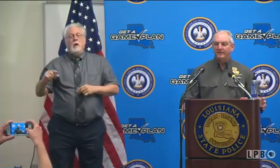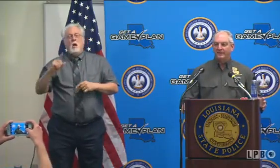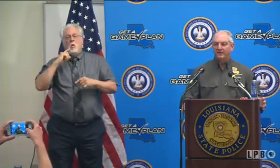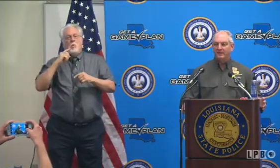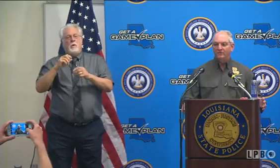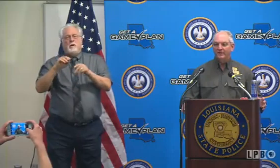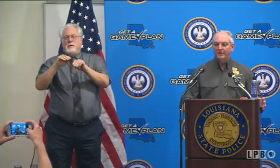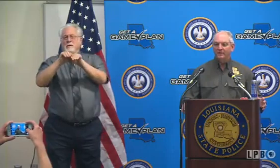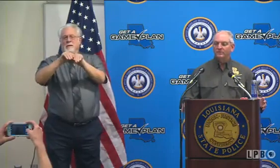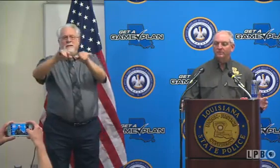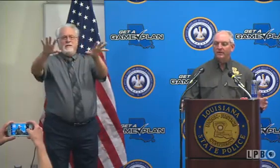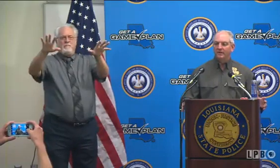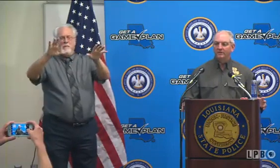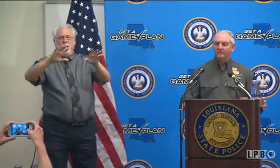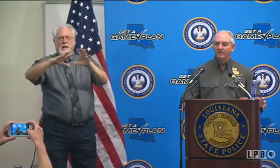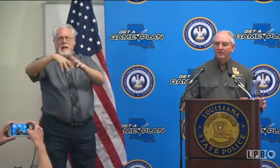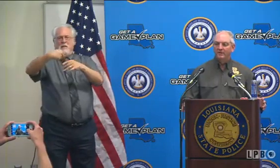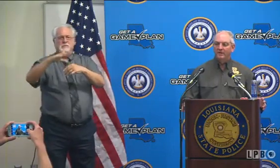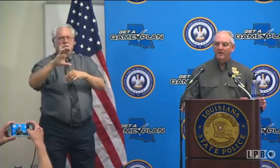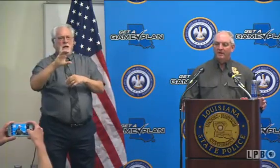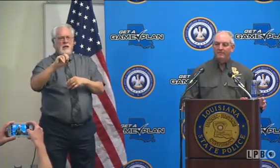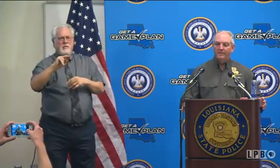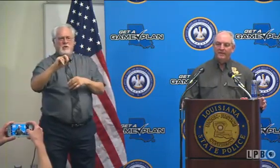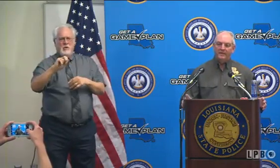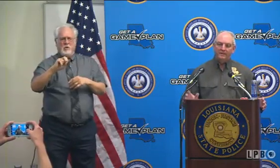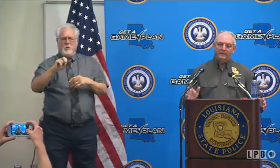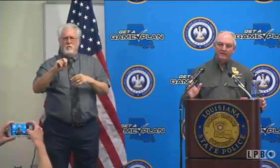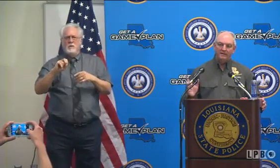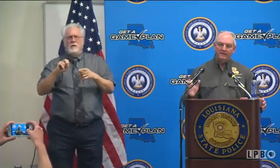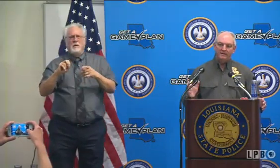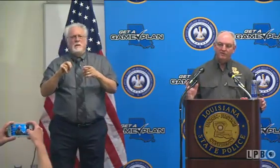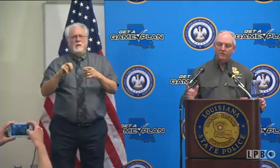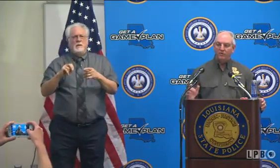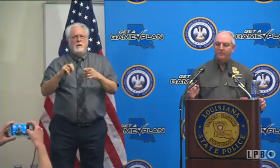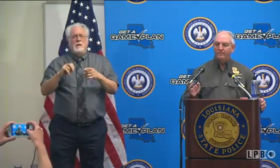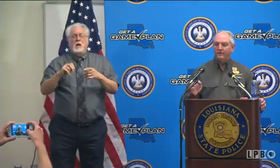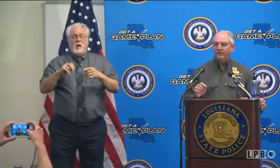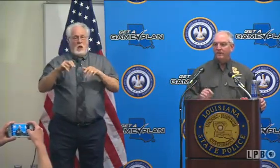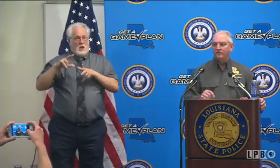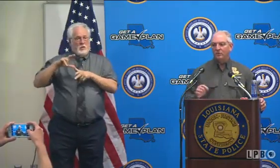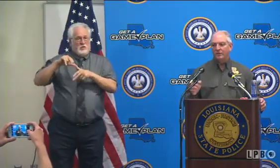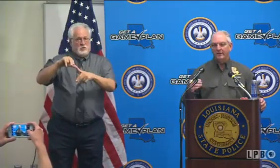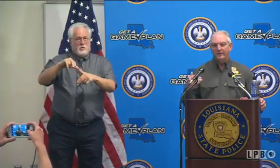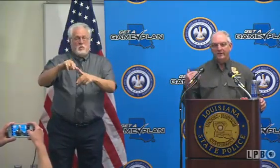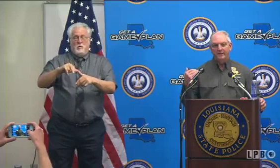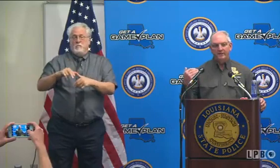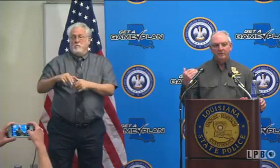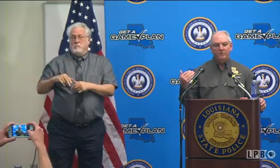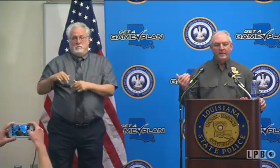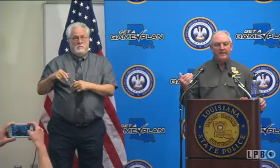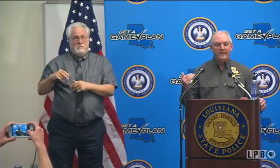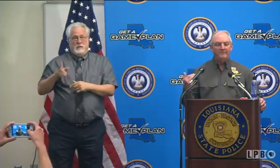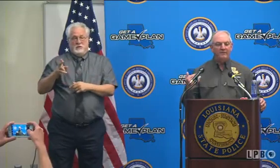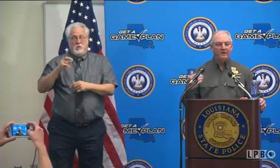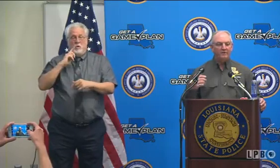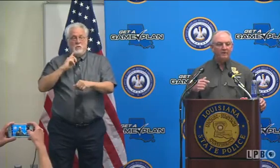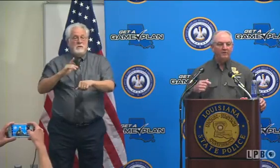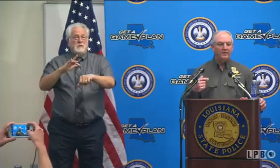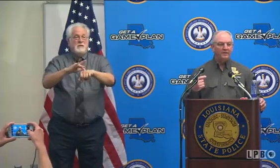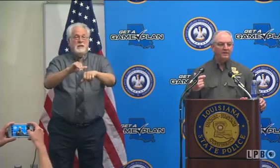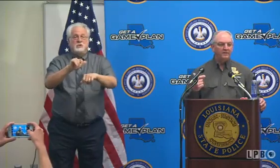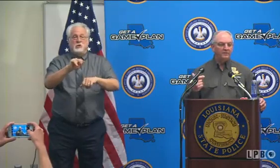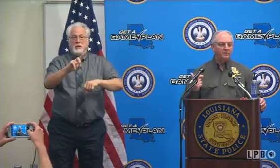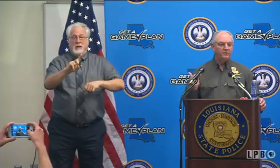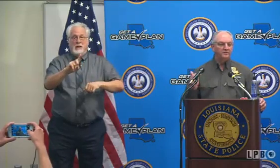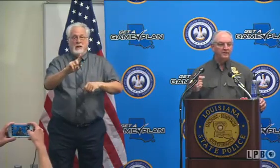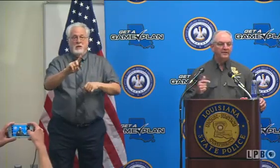impacts outside the cone, and also because the storm historically will make landfall